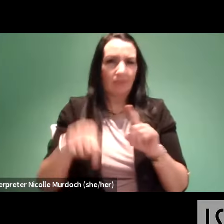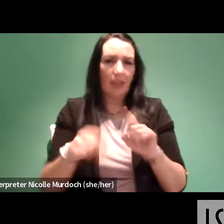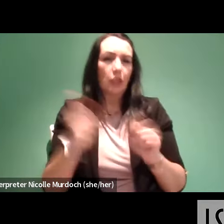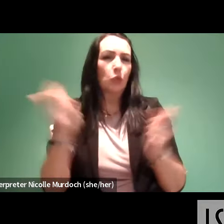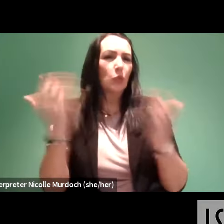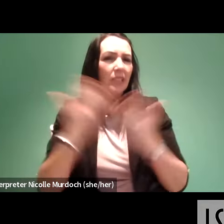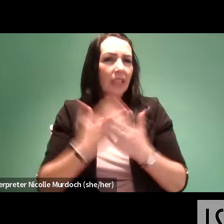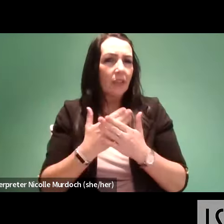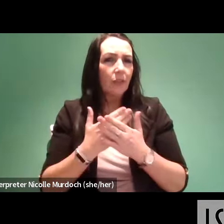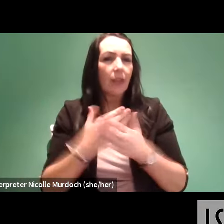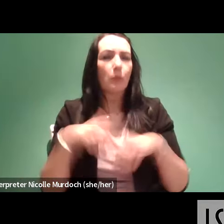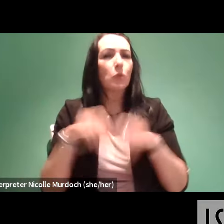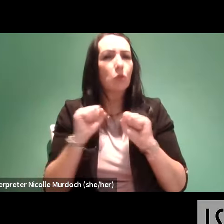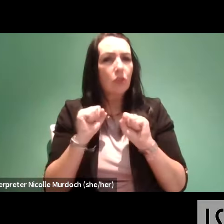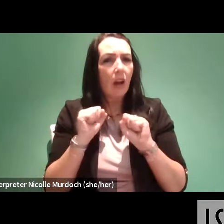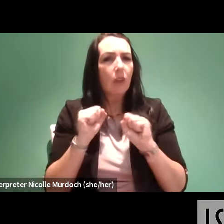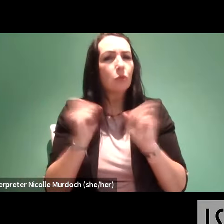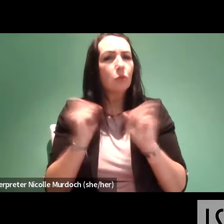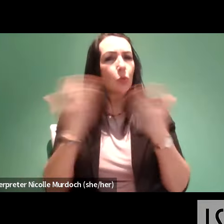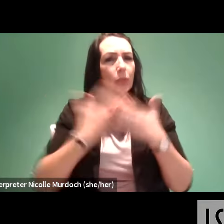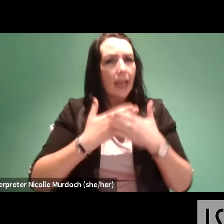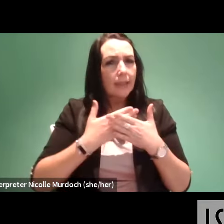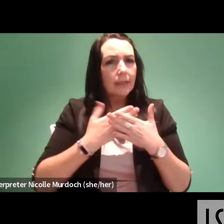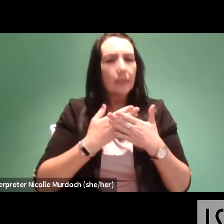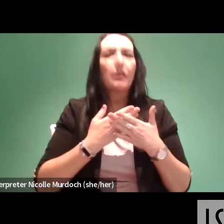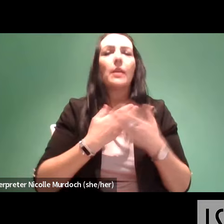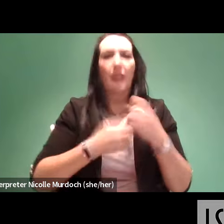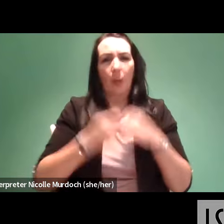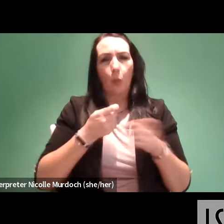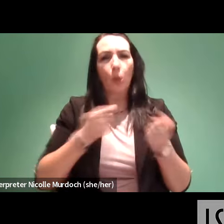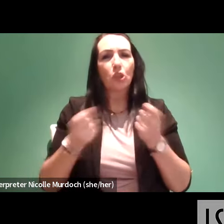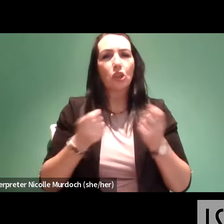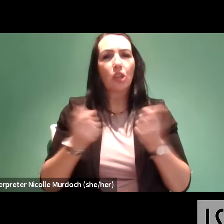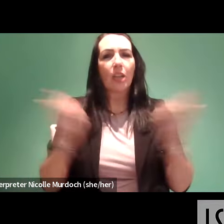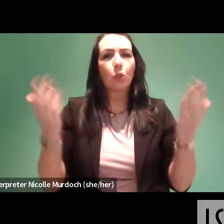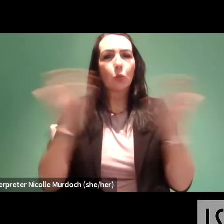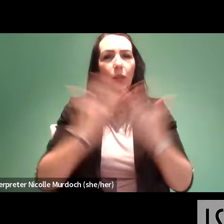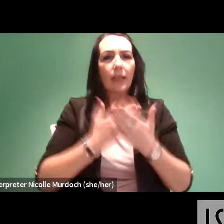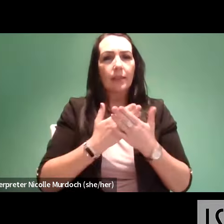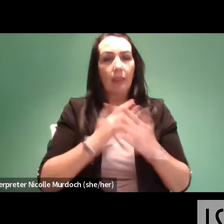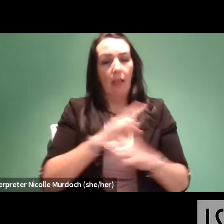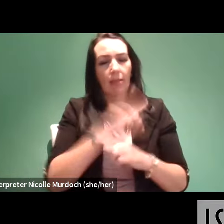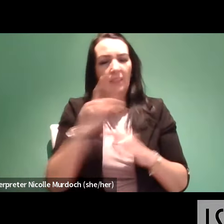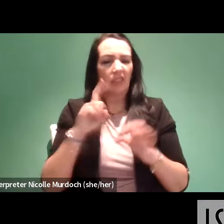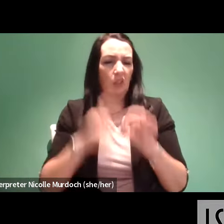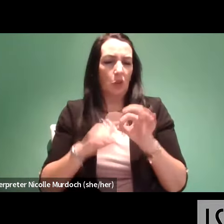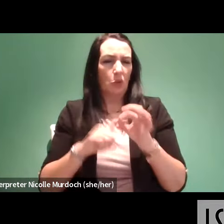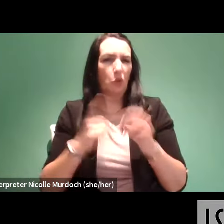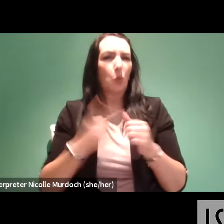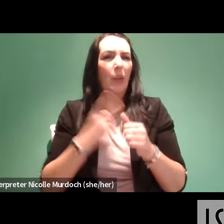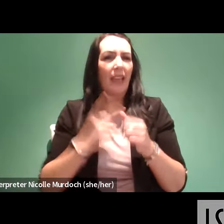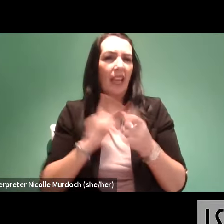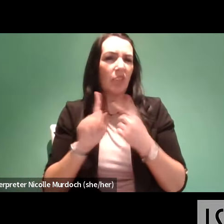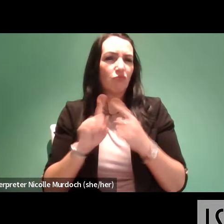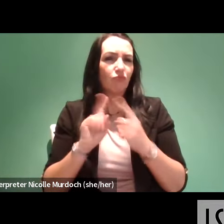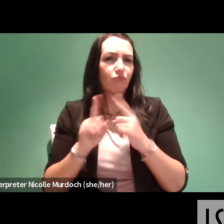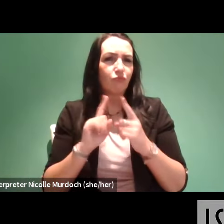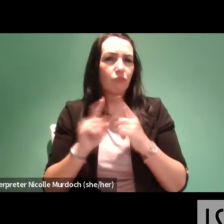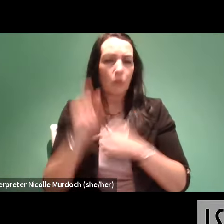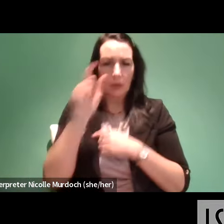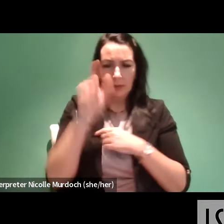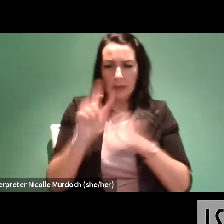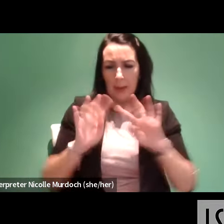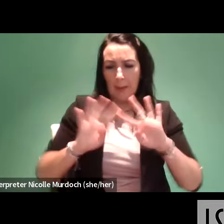to start the evening off and then to chair it, to be an opportunity for Q&A with our distinguished panel